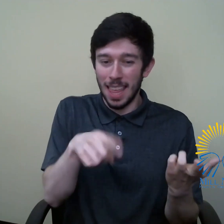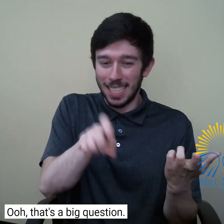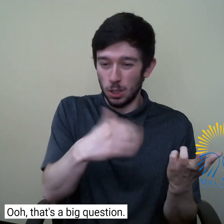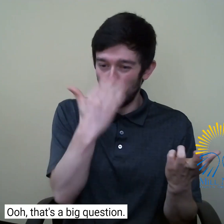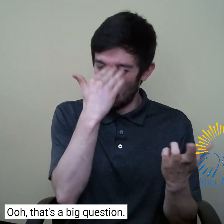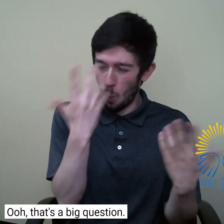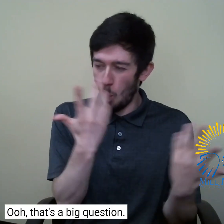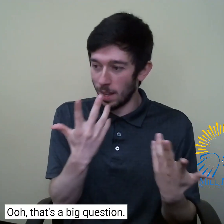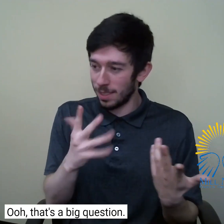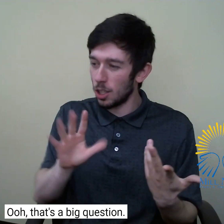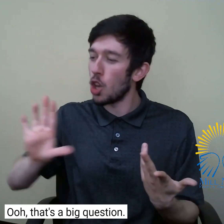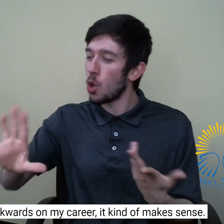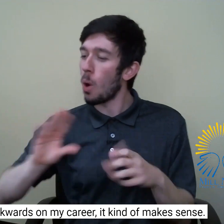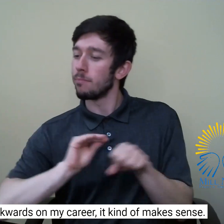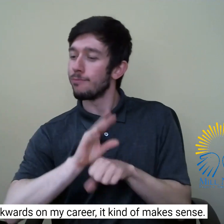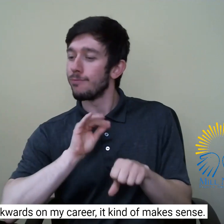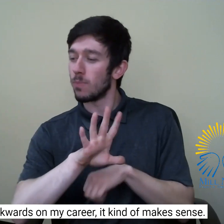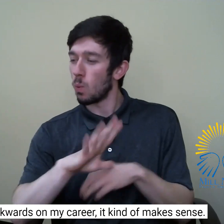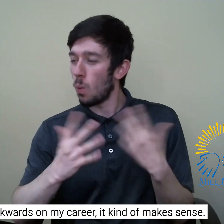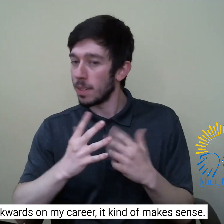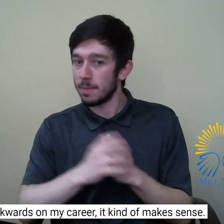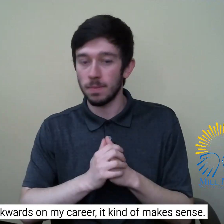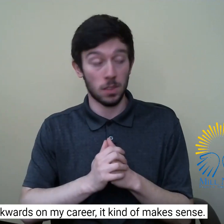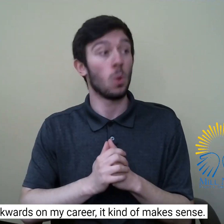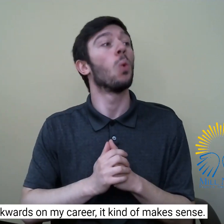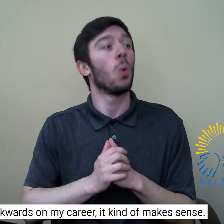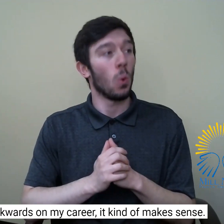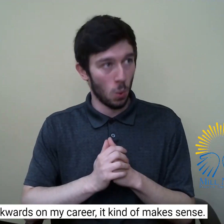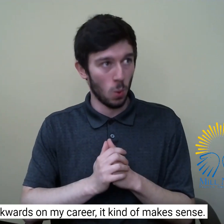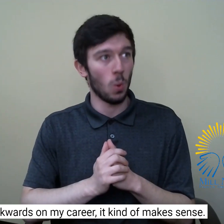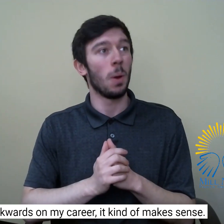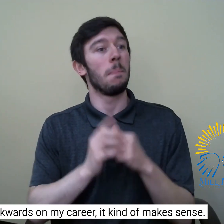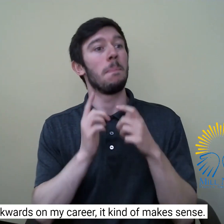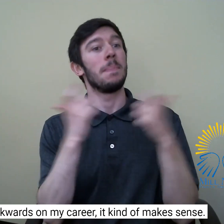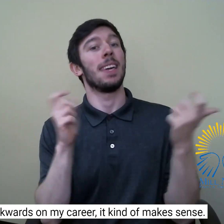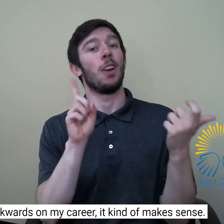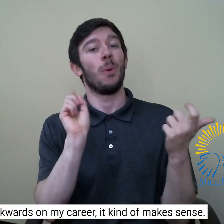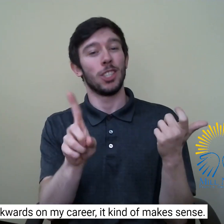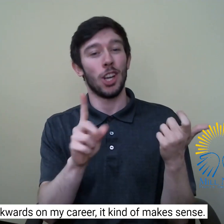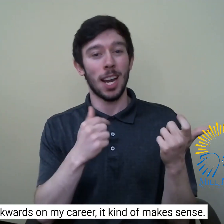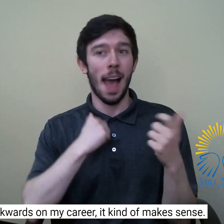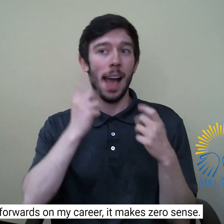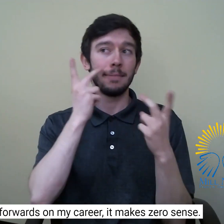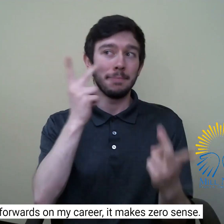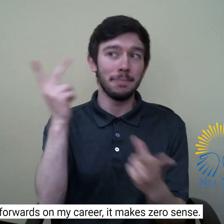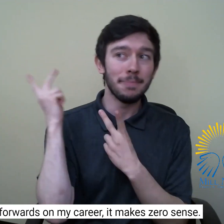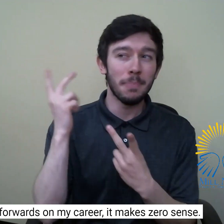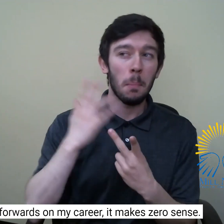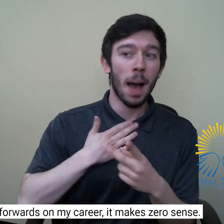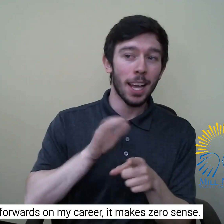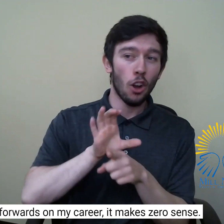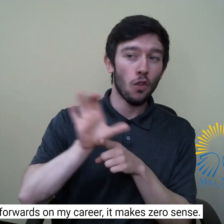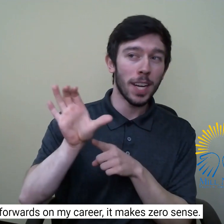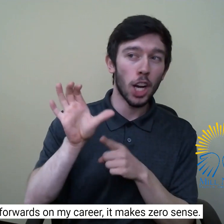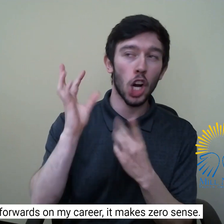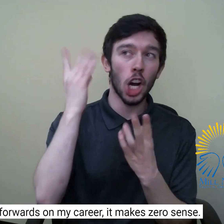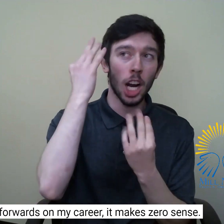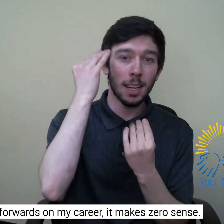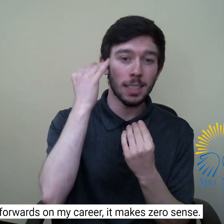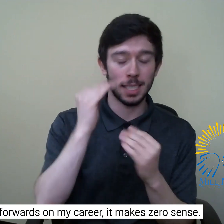Oof, that's a big question. When I look backwards on my career, it kind of makes sense. When I looked forwards on my career, it makes